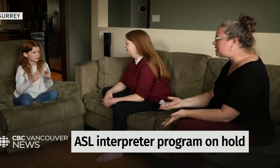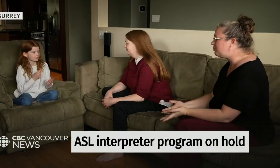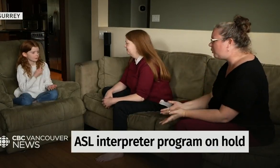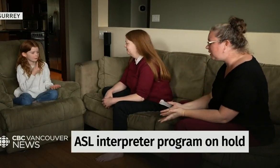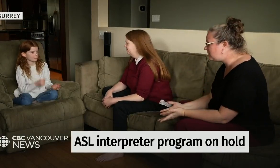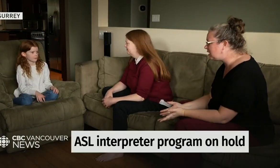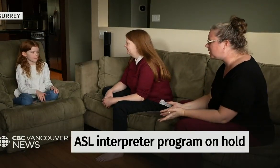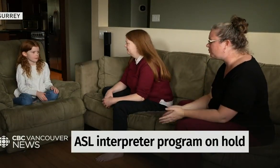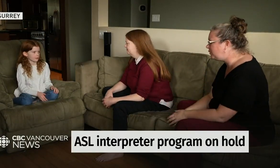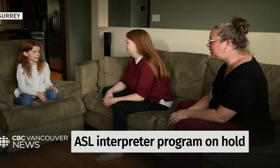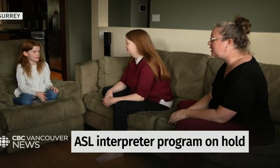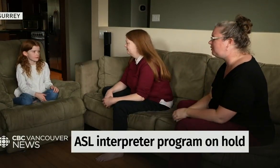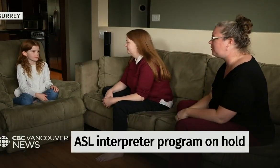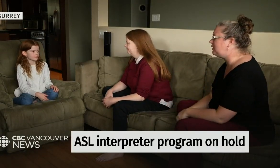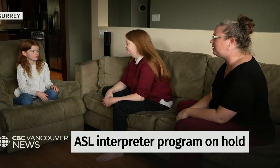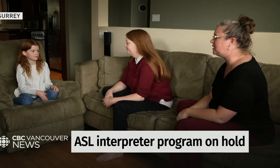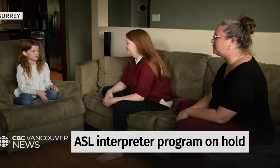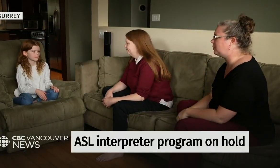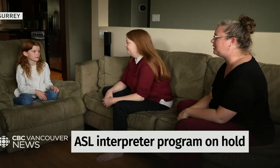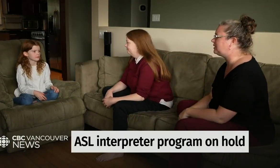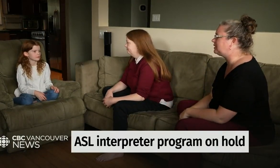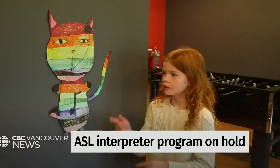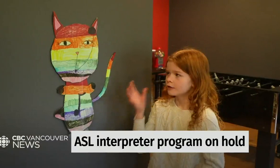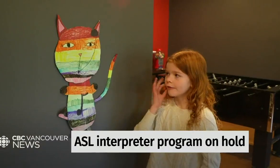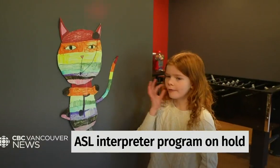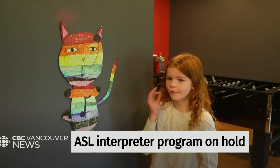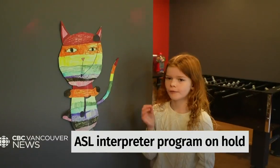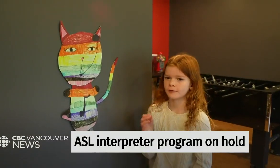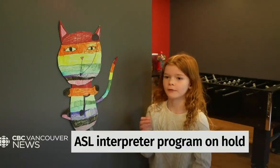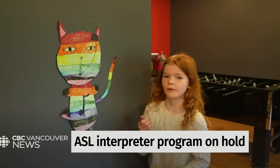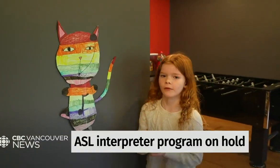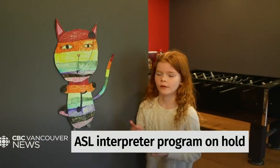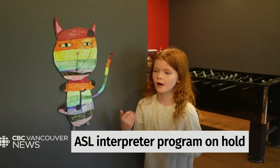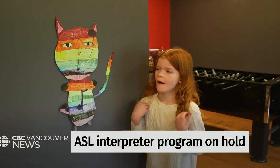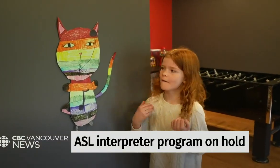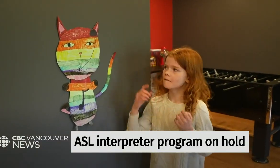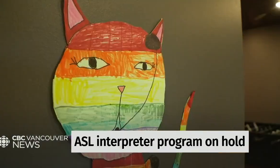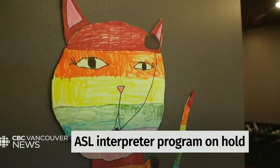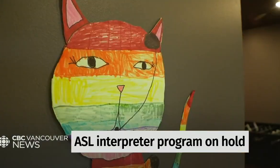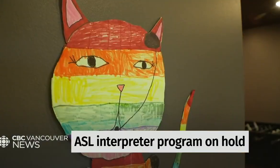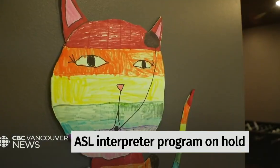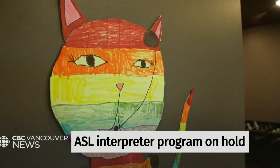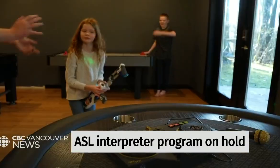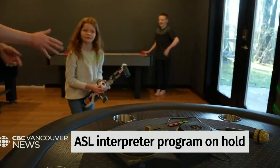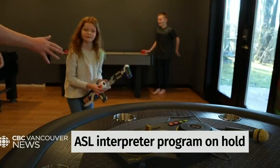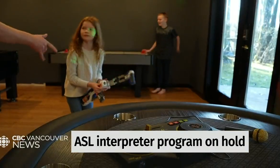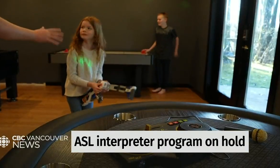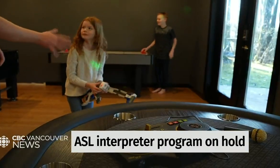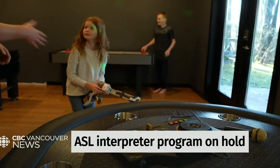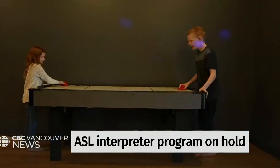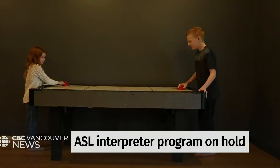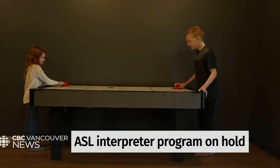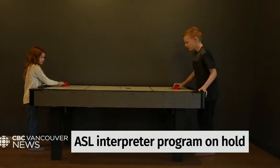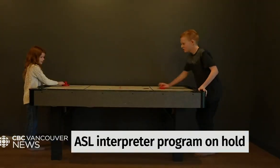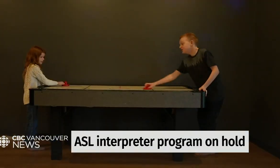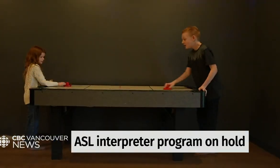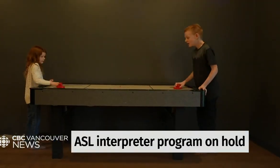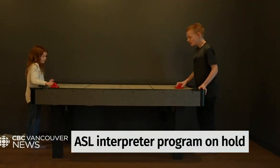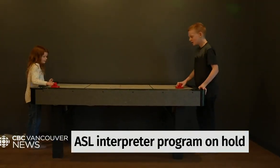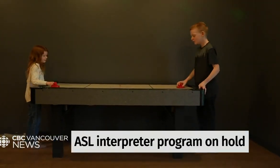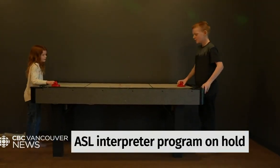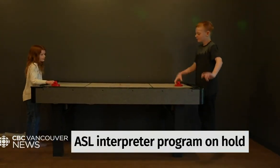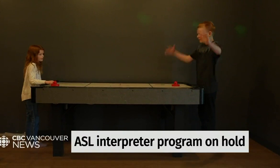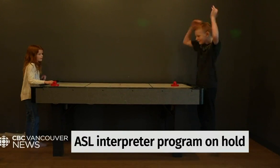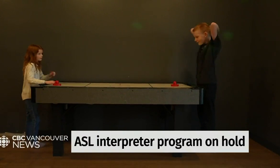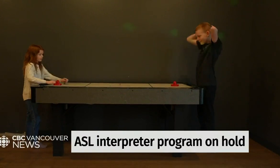oh disappointed really really disappointed eight-year-old Aurelia Braun loves dance music art and playing with her big